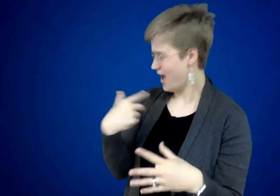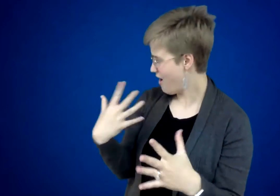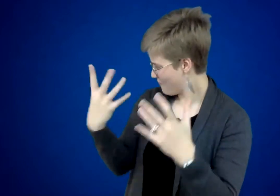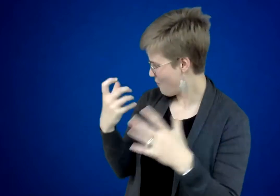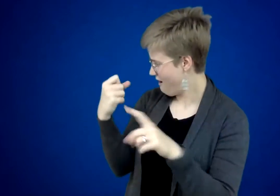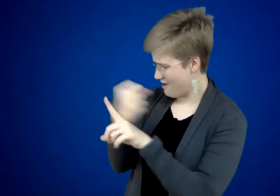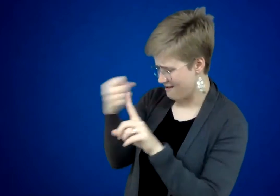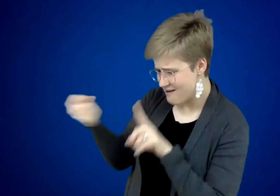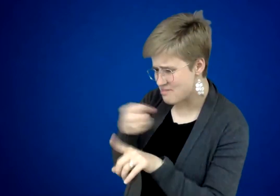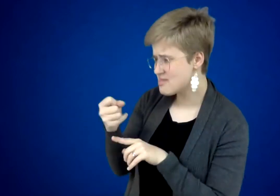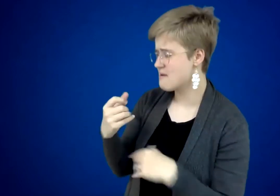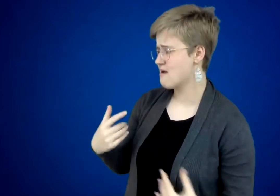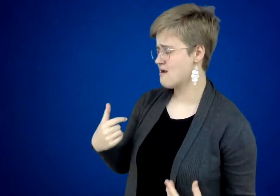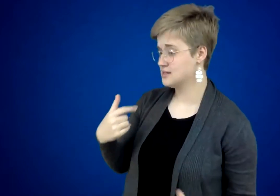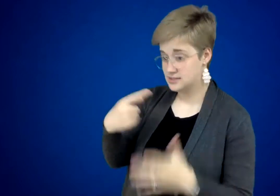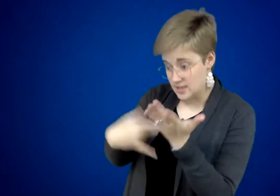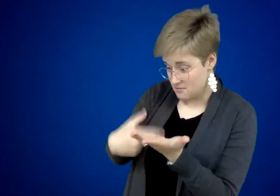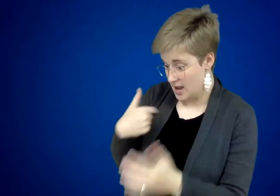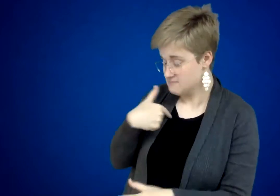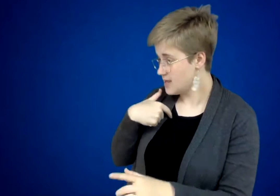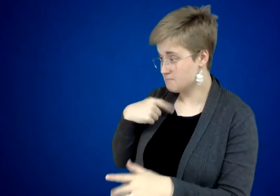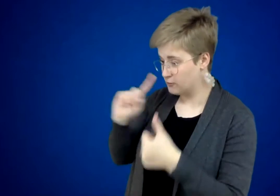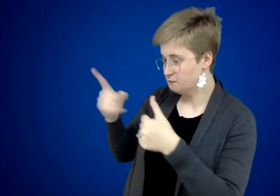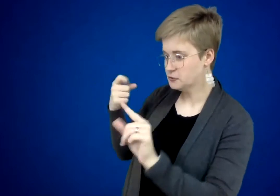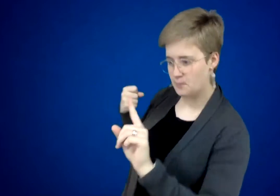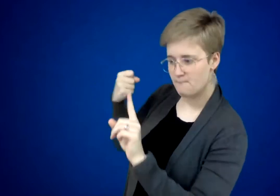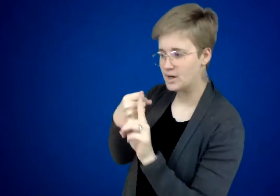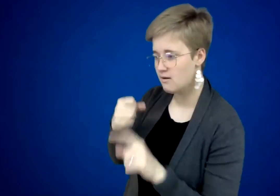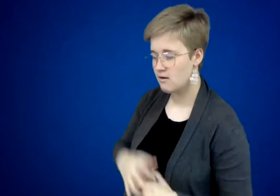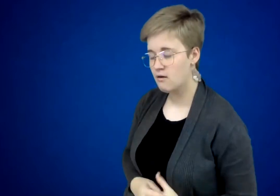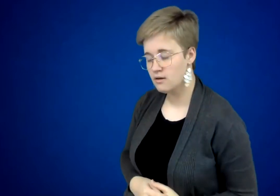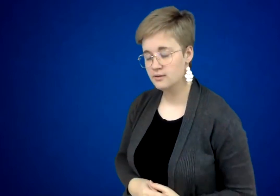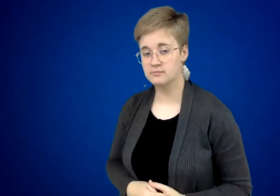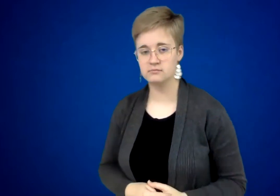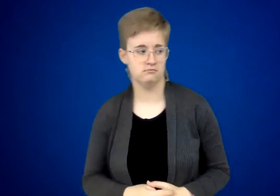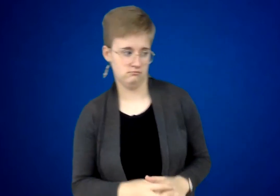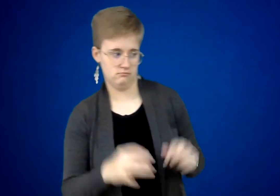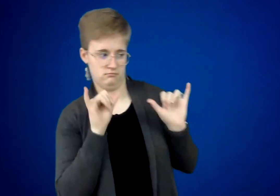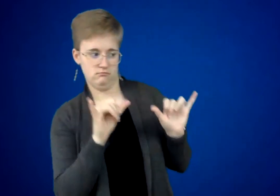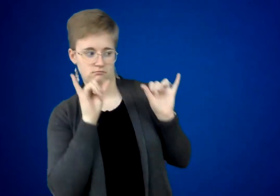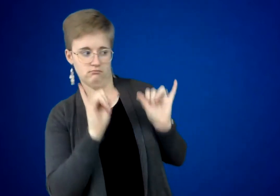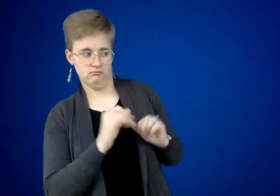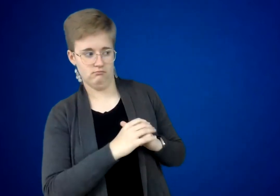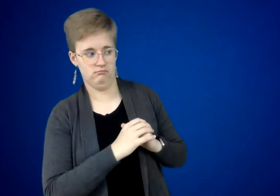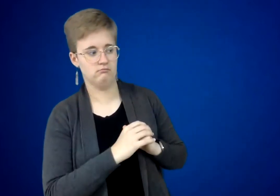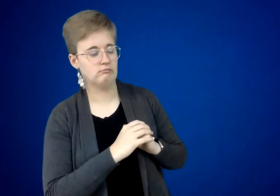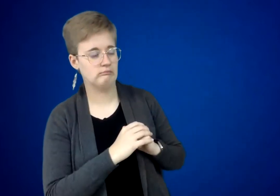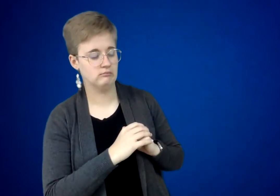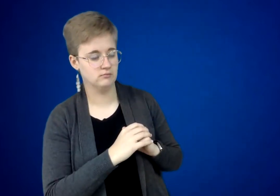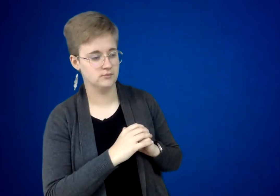back. Sometimes I hit them first." "Oh," said Rob. Sistine